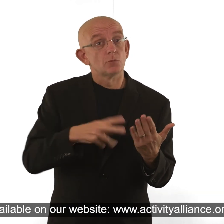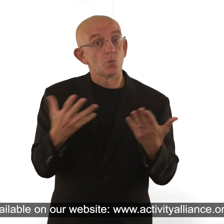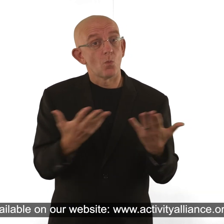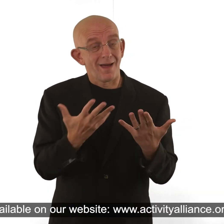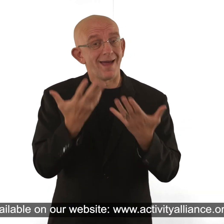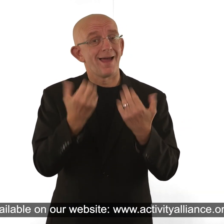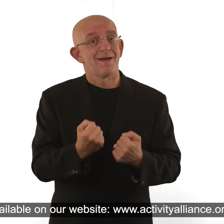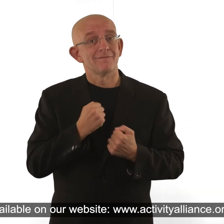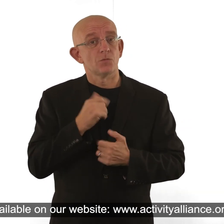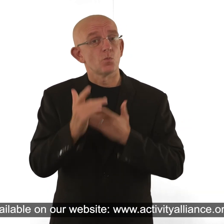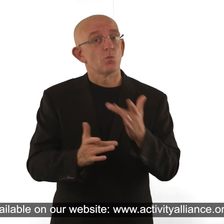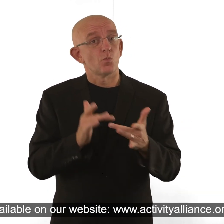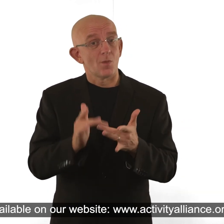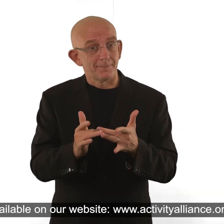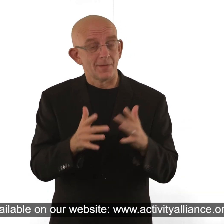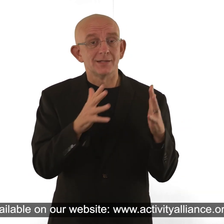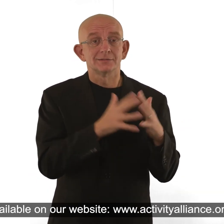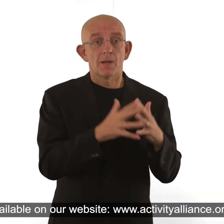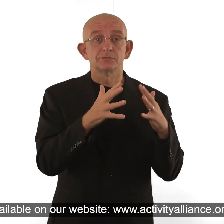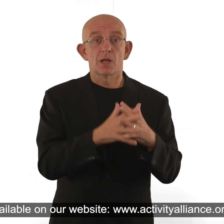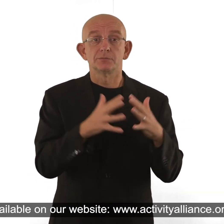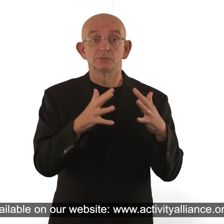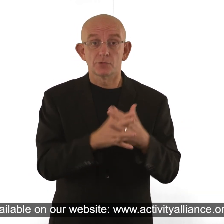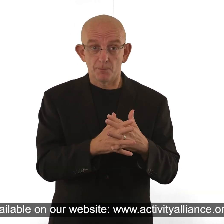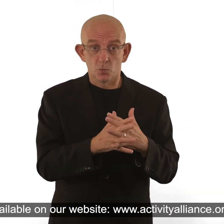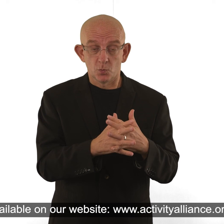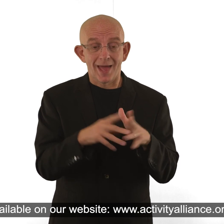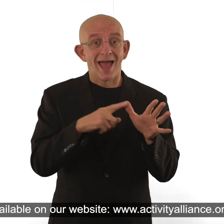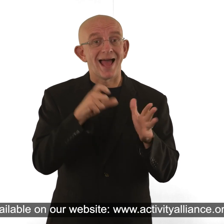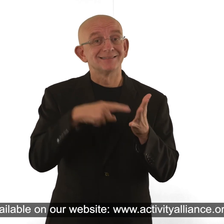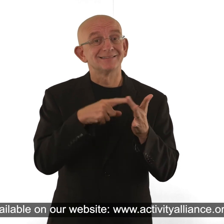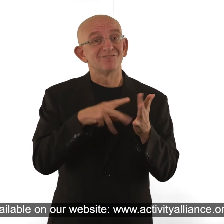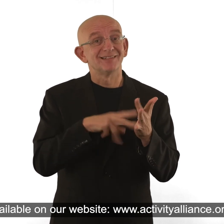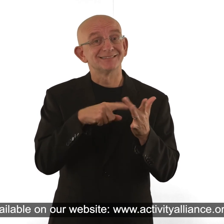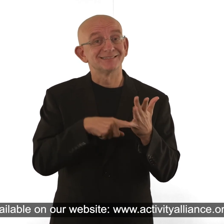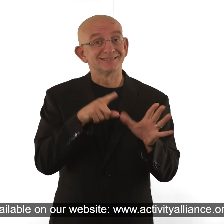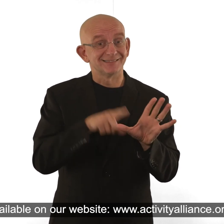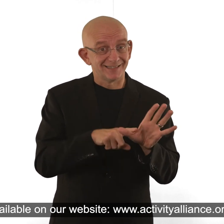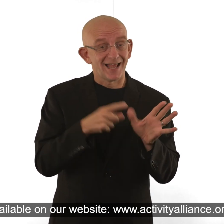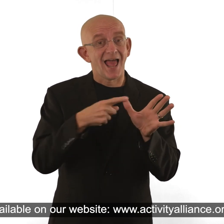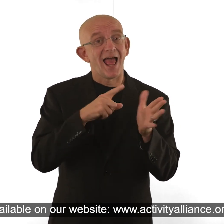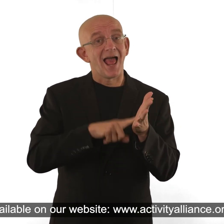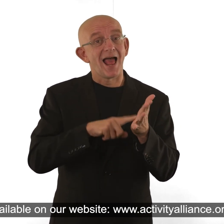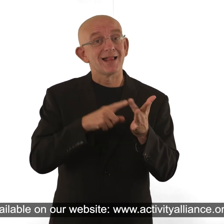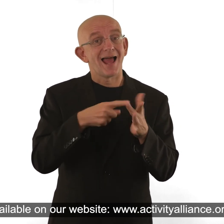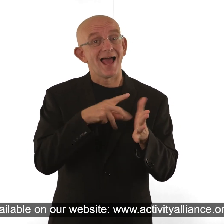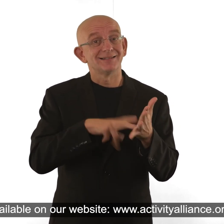Available on our website www.activityalliance.org.uk.